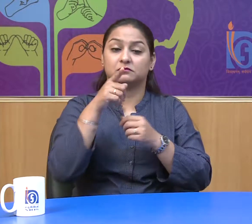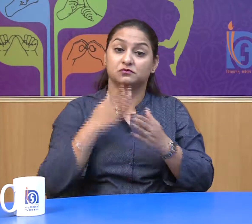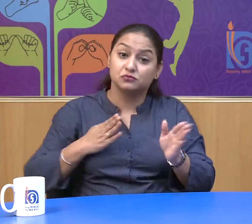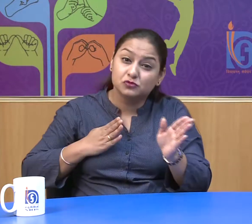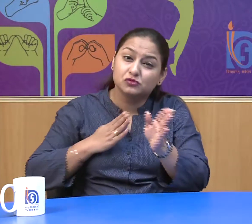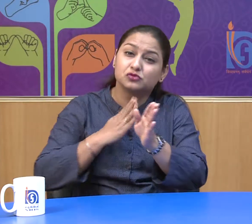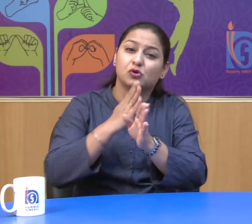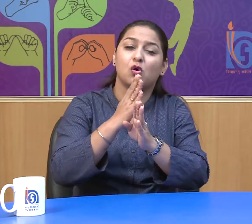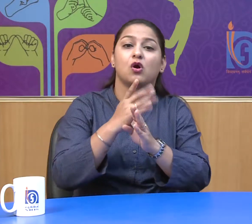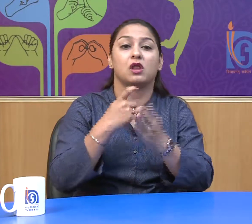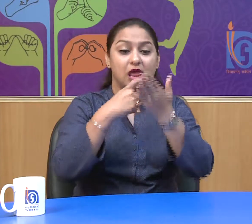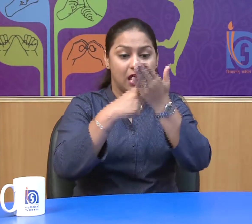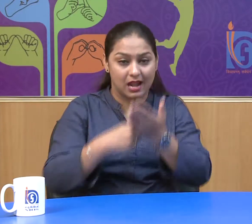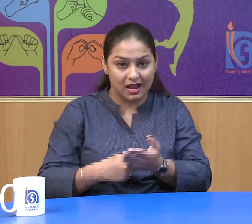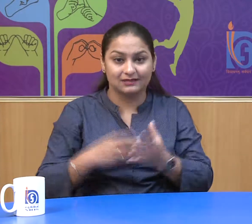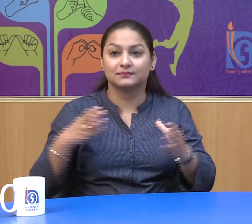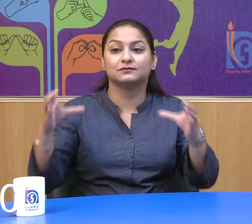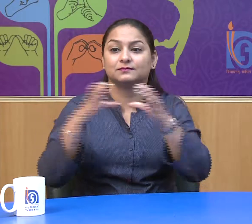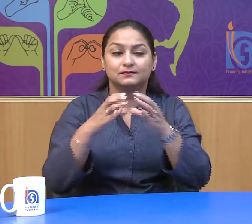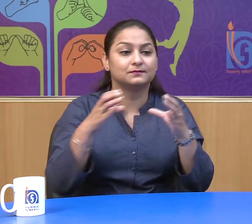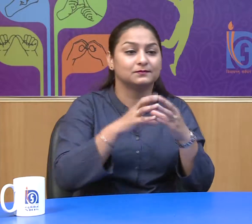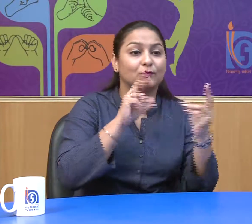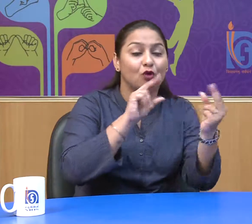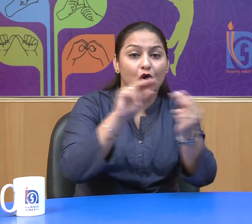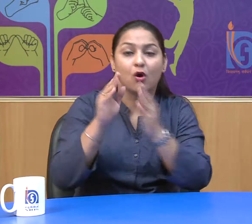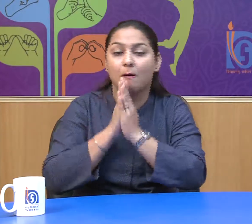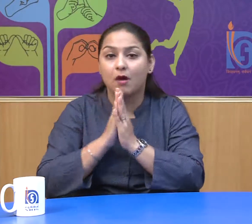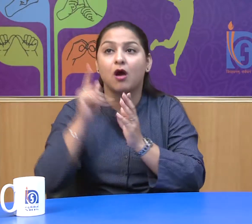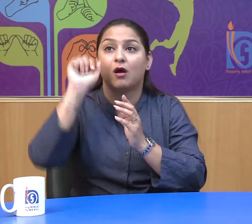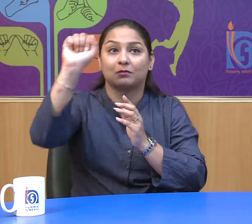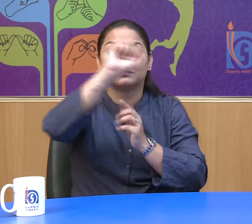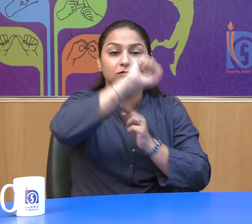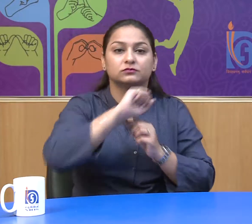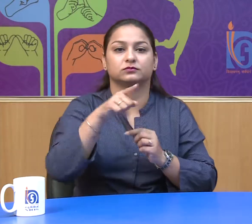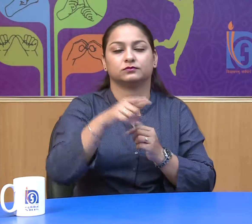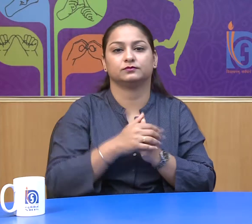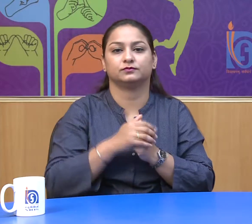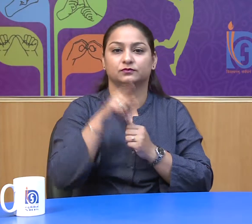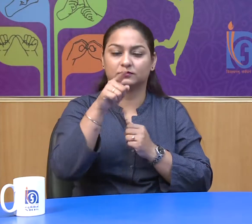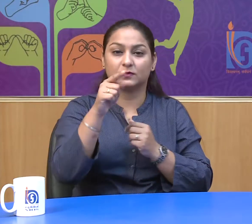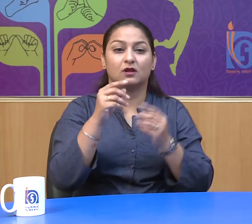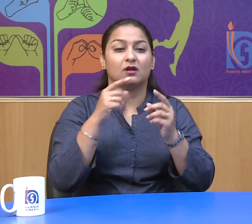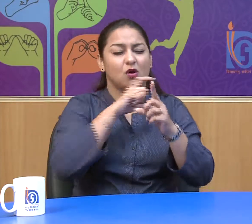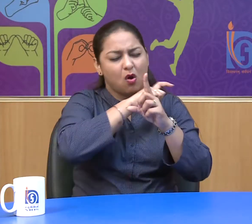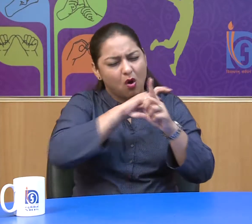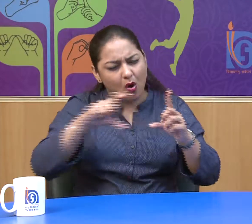religious gatherings. The Bhakti saints did their entire teaching in the